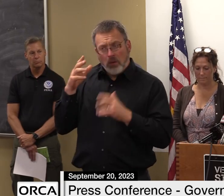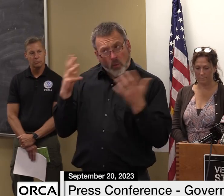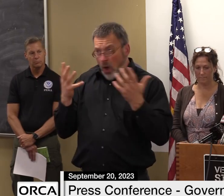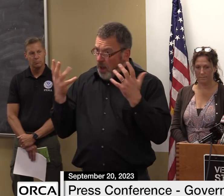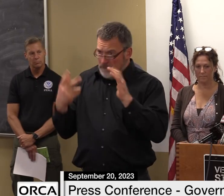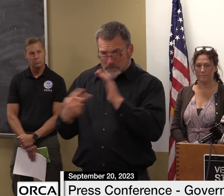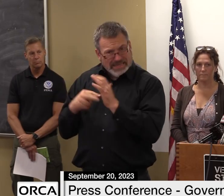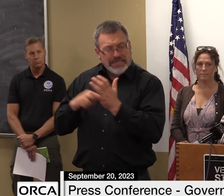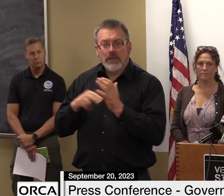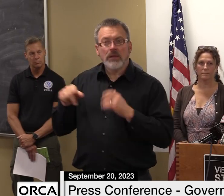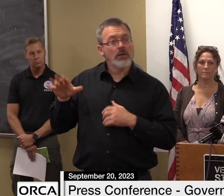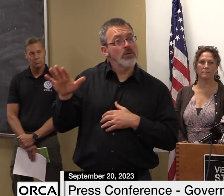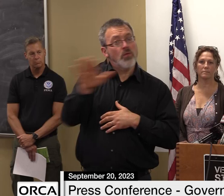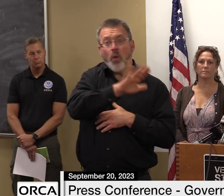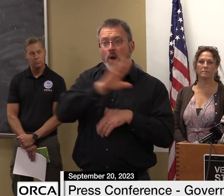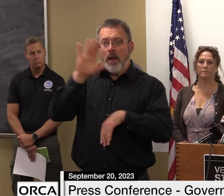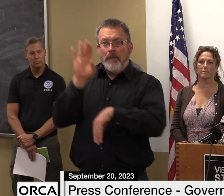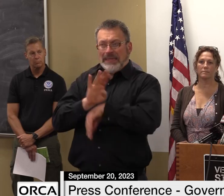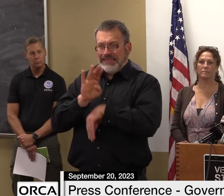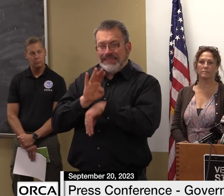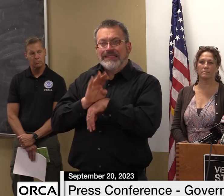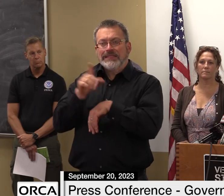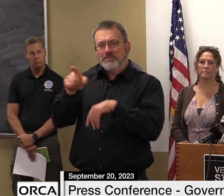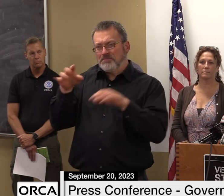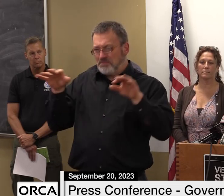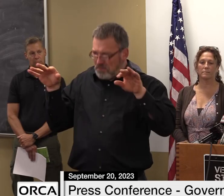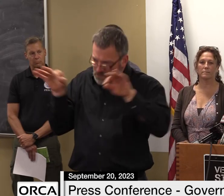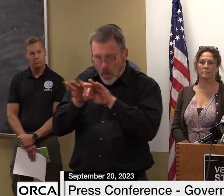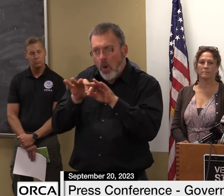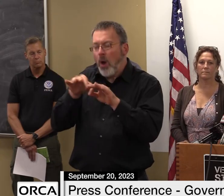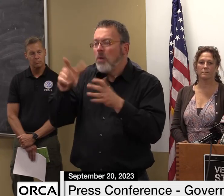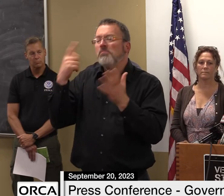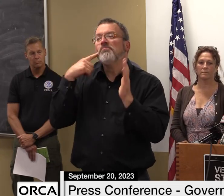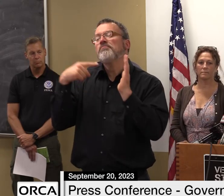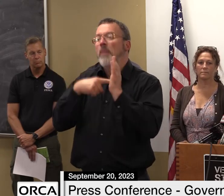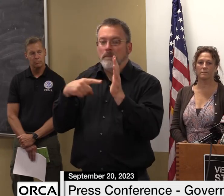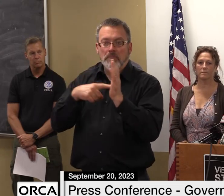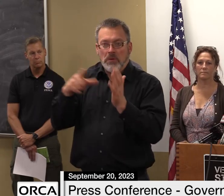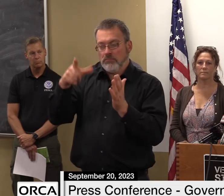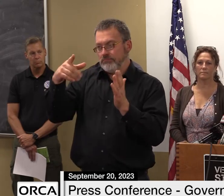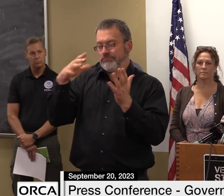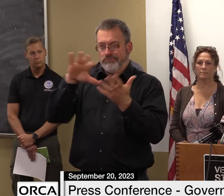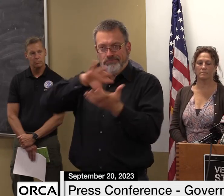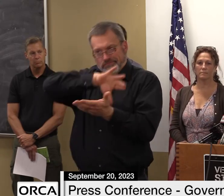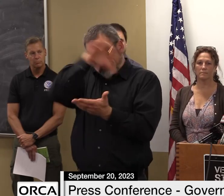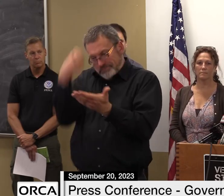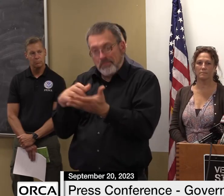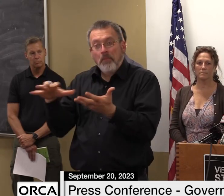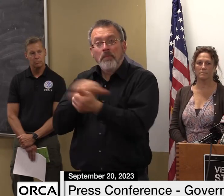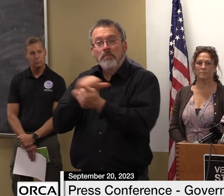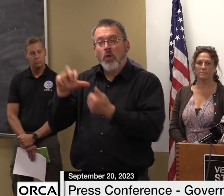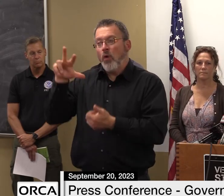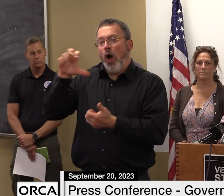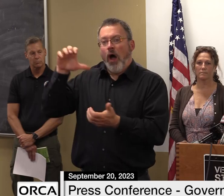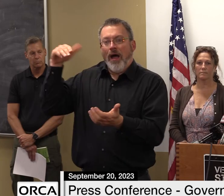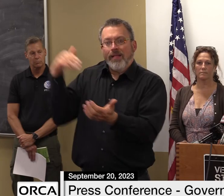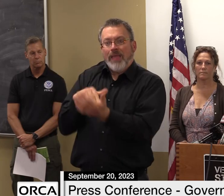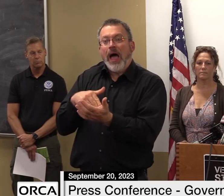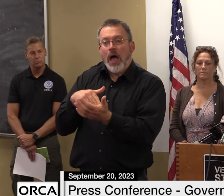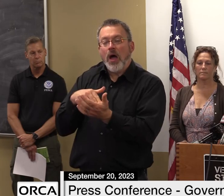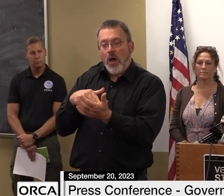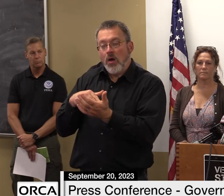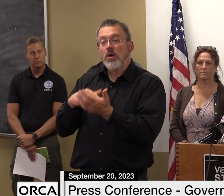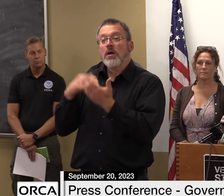applied and reported damages of $300,000, they were approved for a grant of $20,000. With this